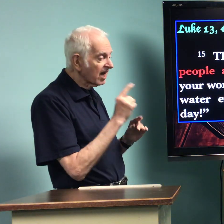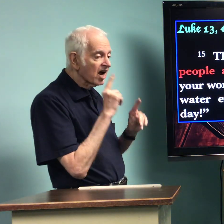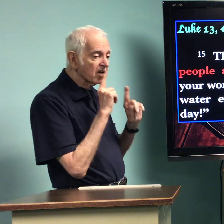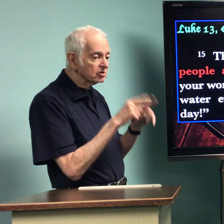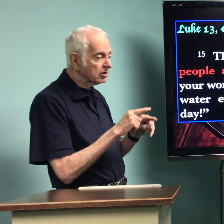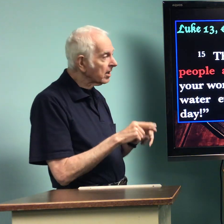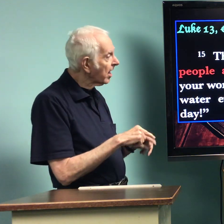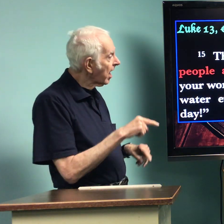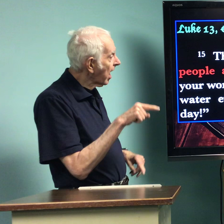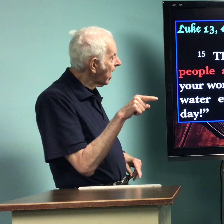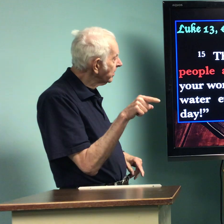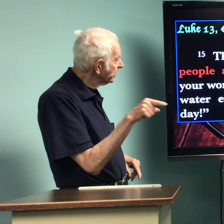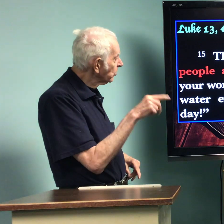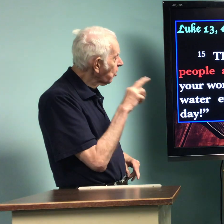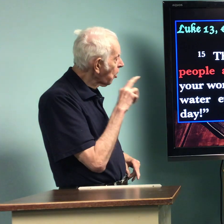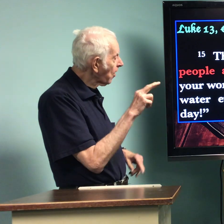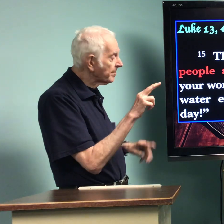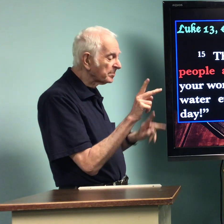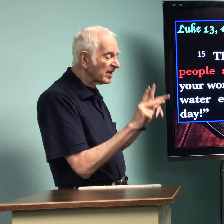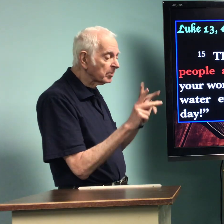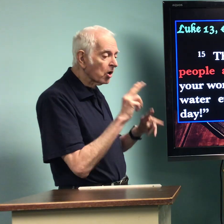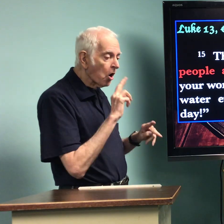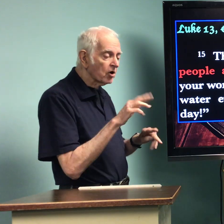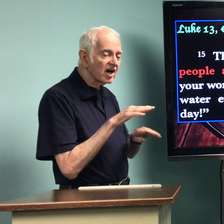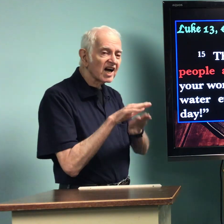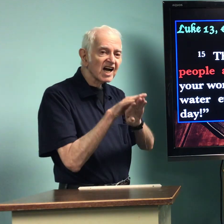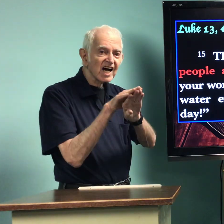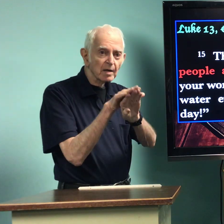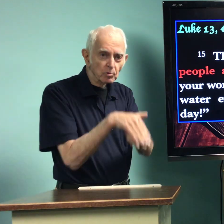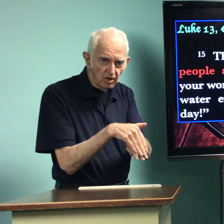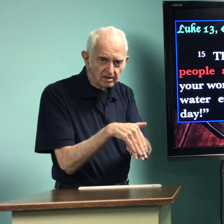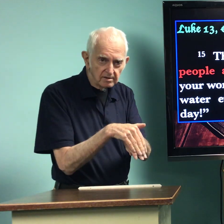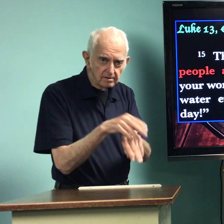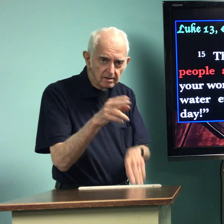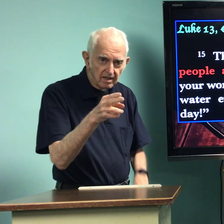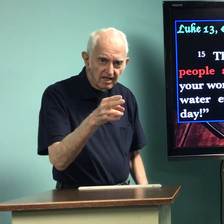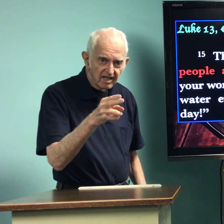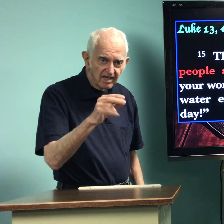The Lord Jesus answered, "You people are hypocrites."